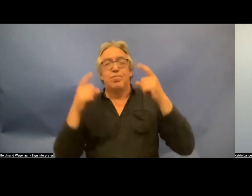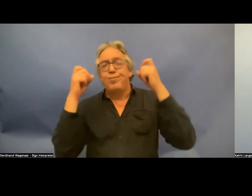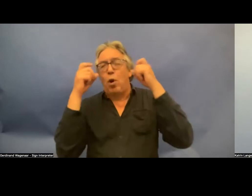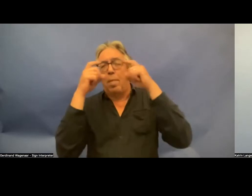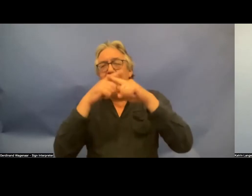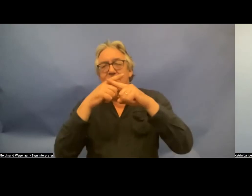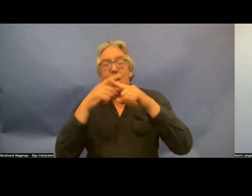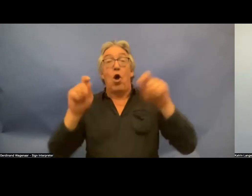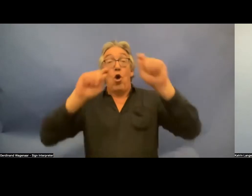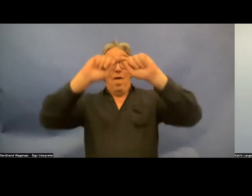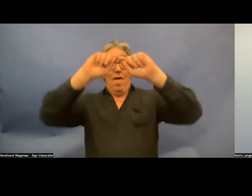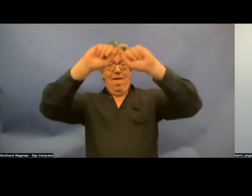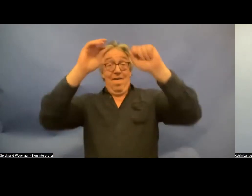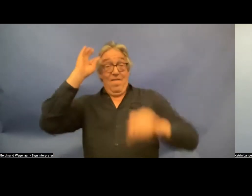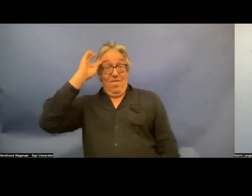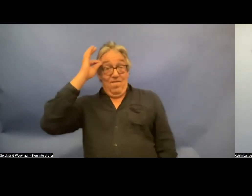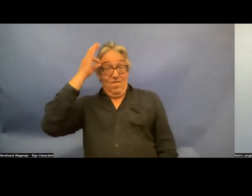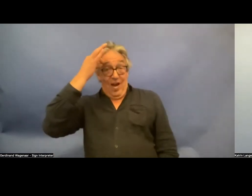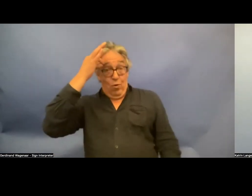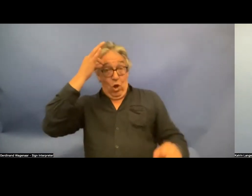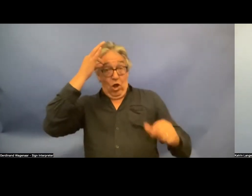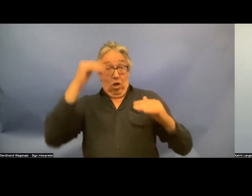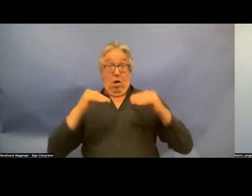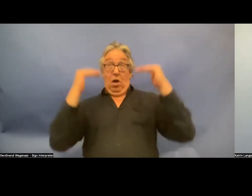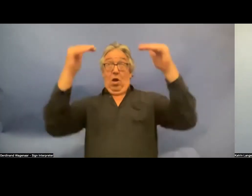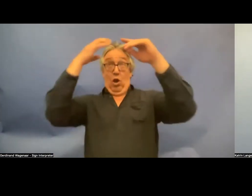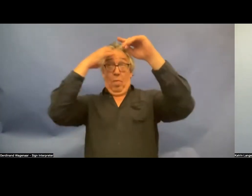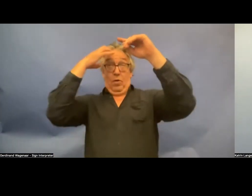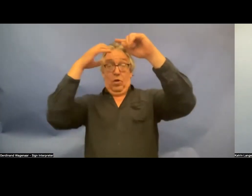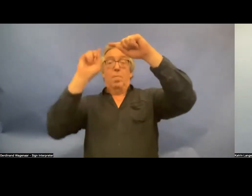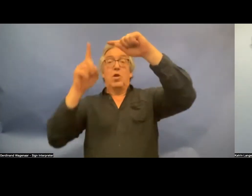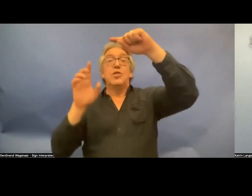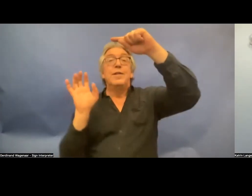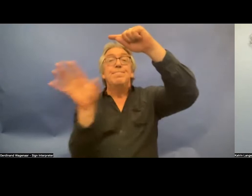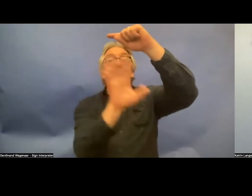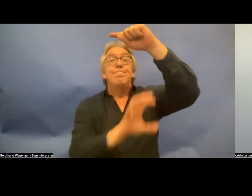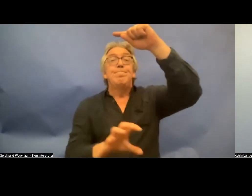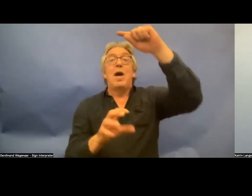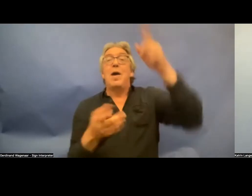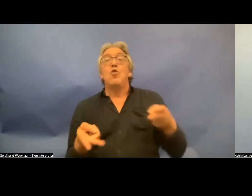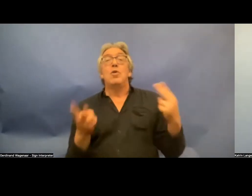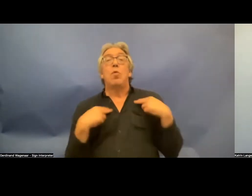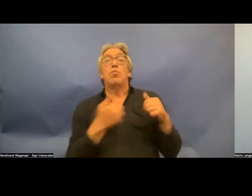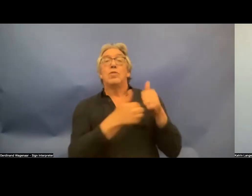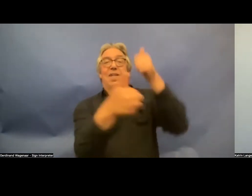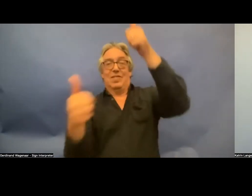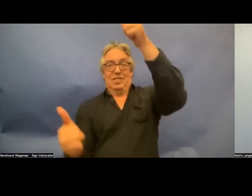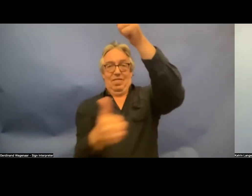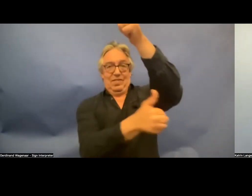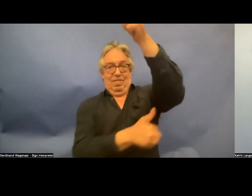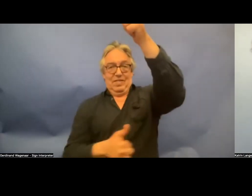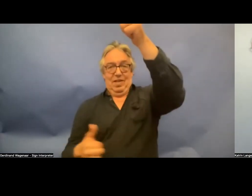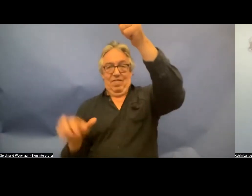organizing help and support. And when it comes to funding,